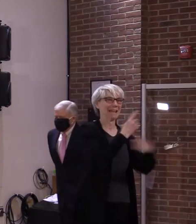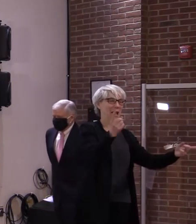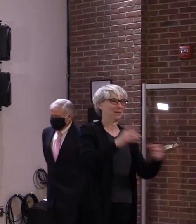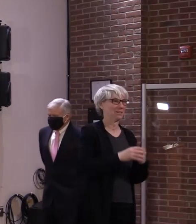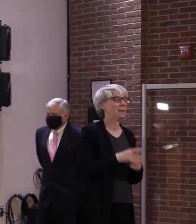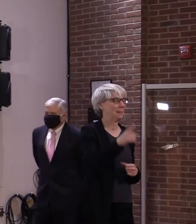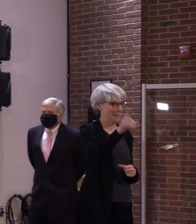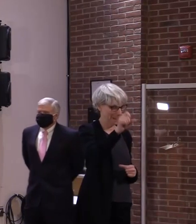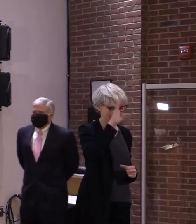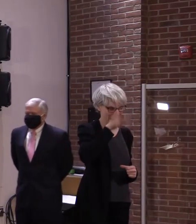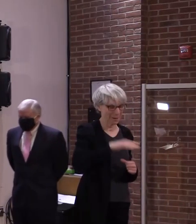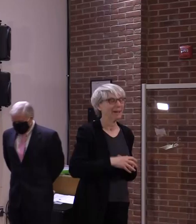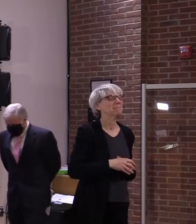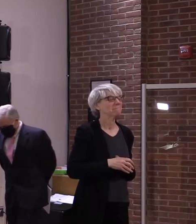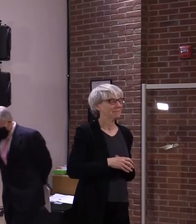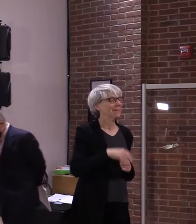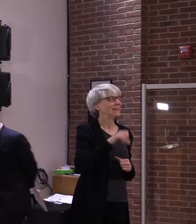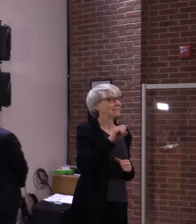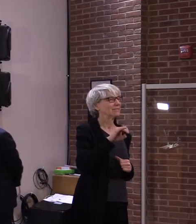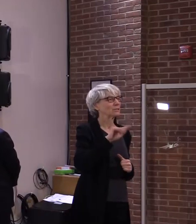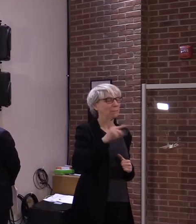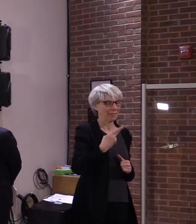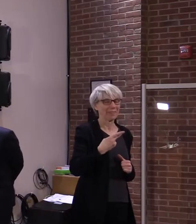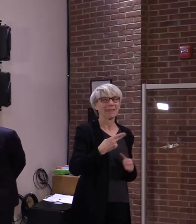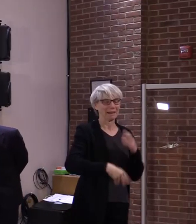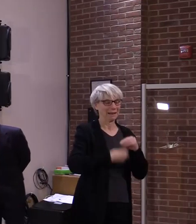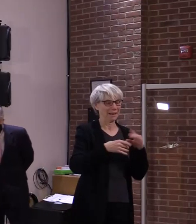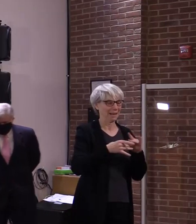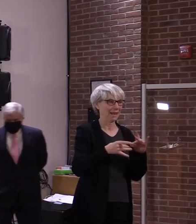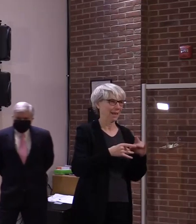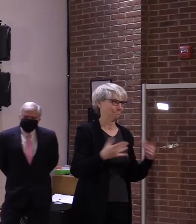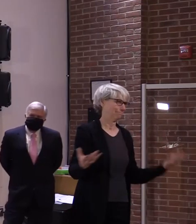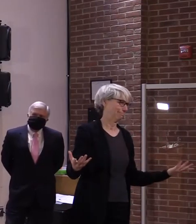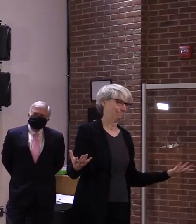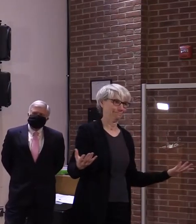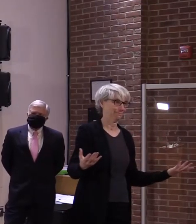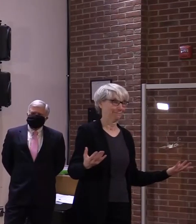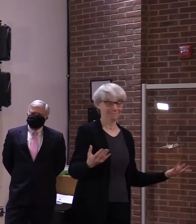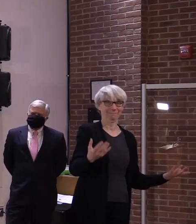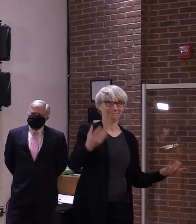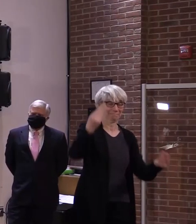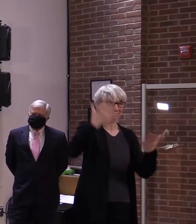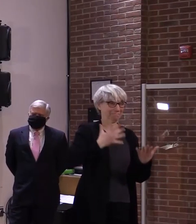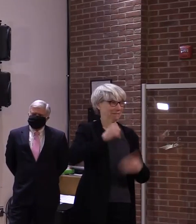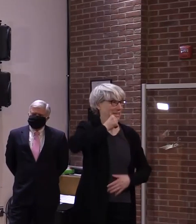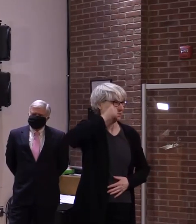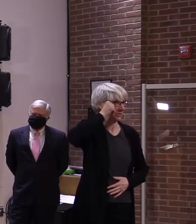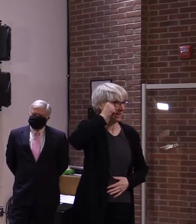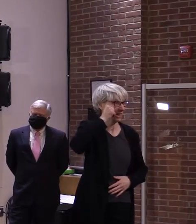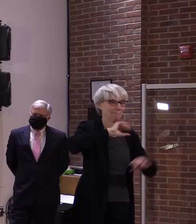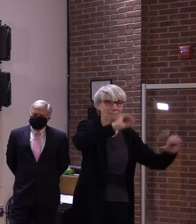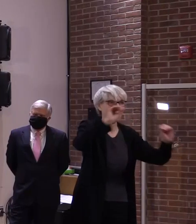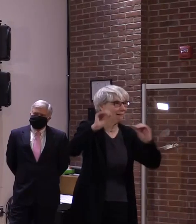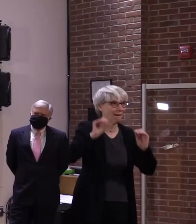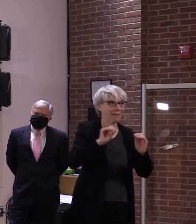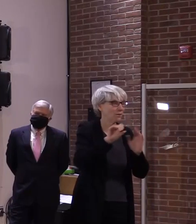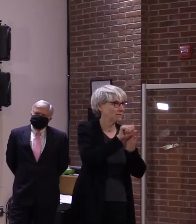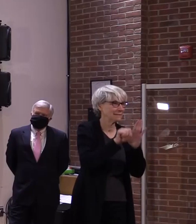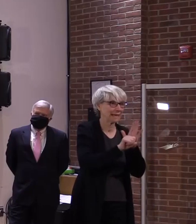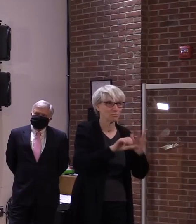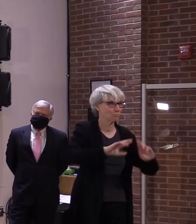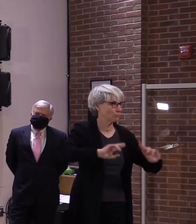And Secretary Smith will come up, but clearly no state has had the chance yet to begin to evaluate their position with